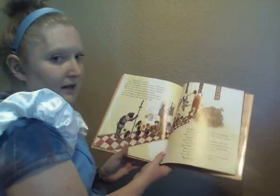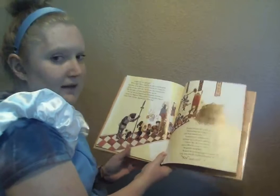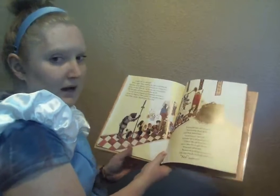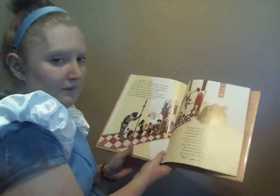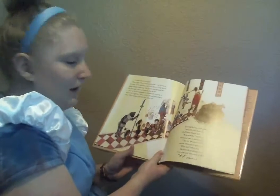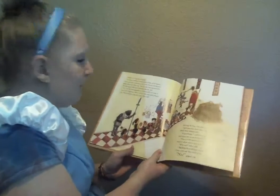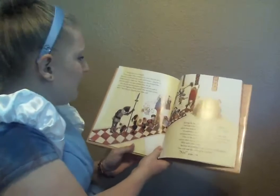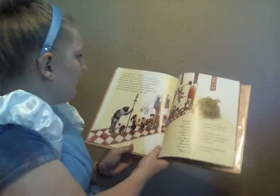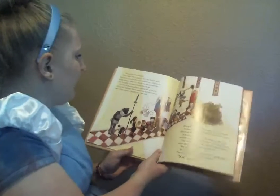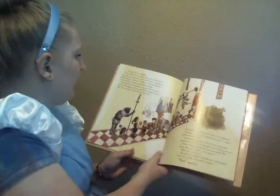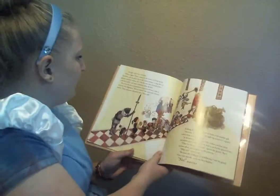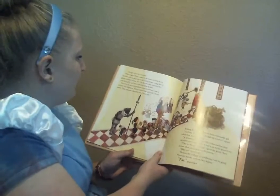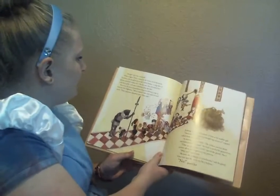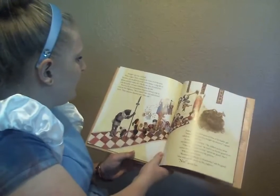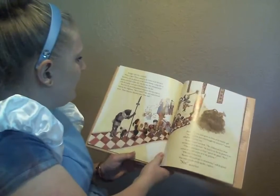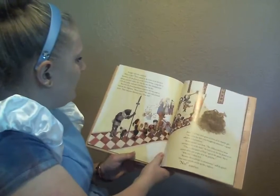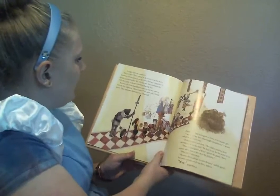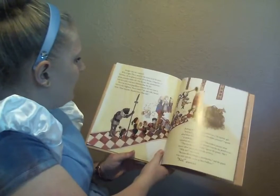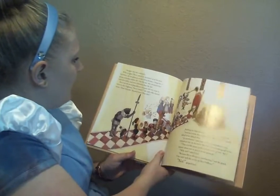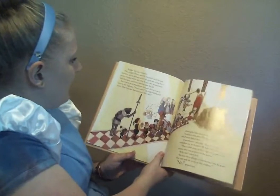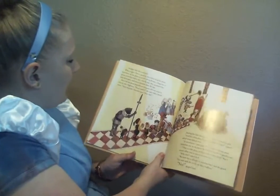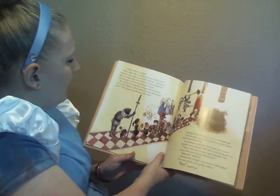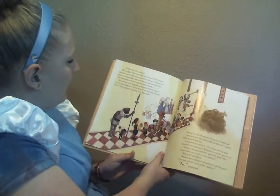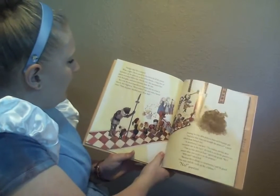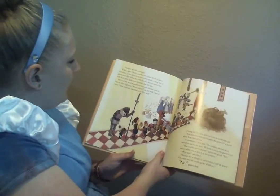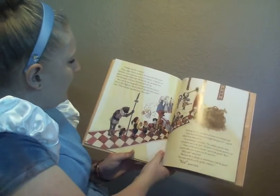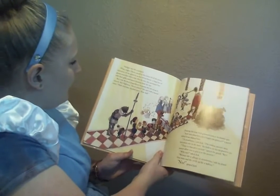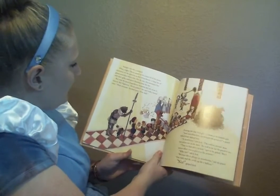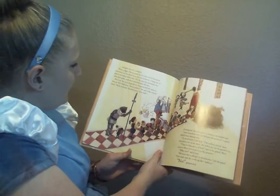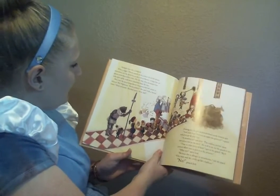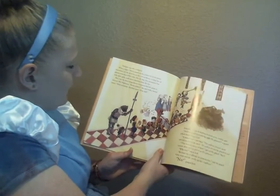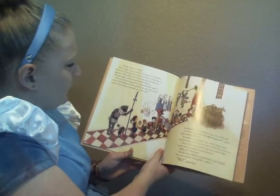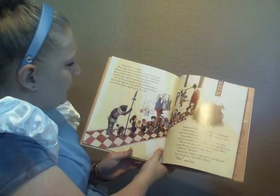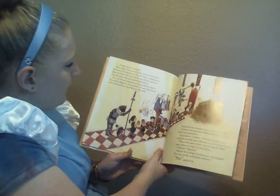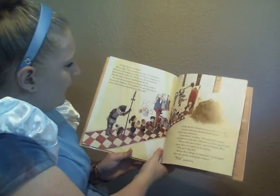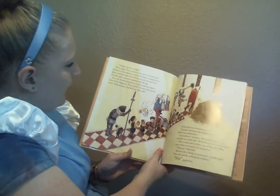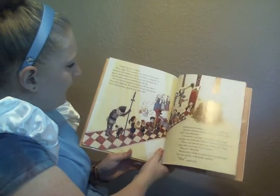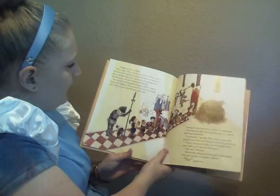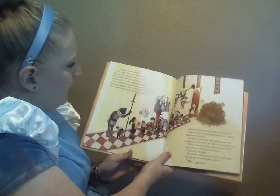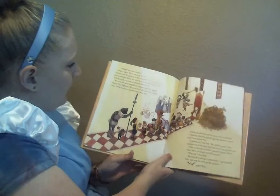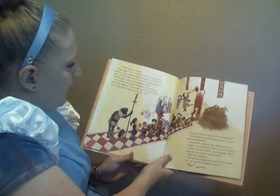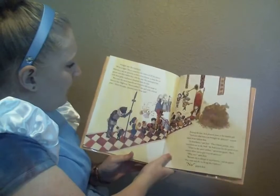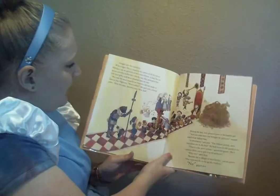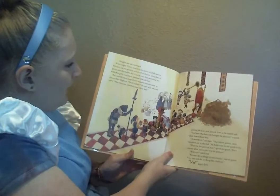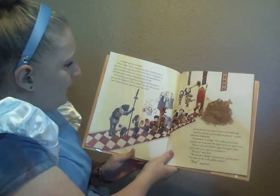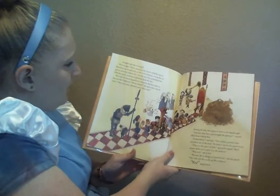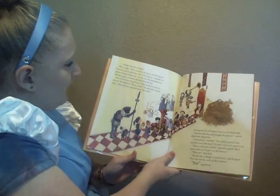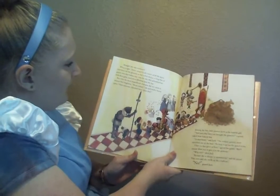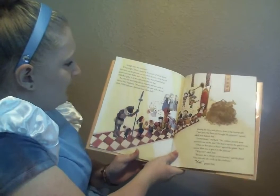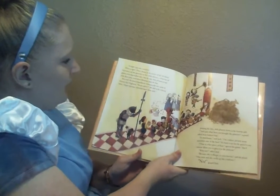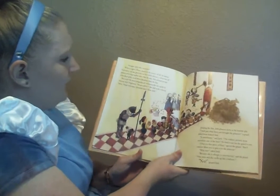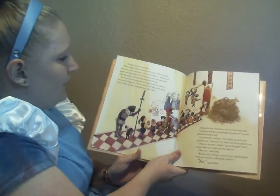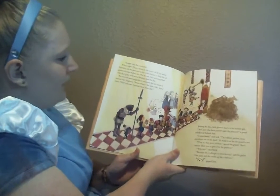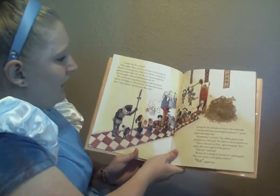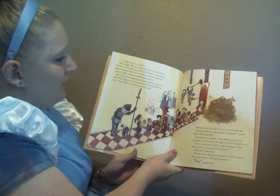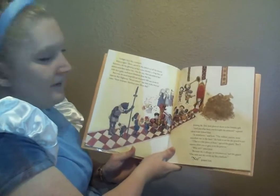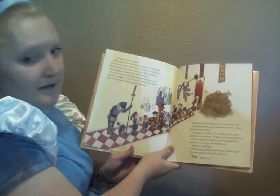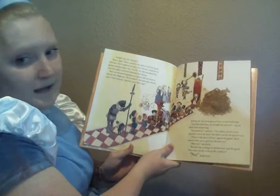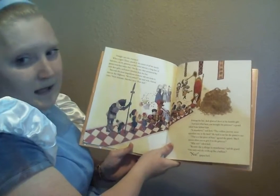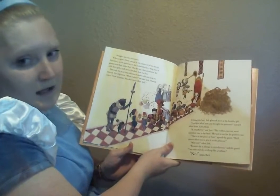on her velvet throne. A long line of guests stretched before her. One by one they presented her with their gifts, each